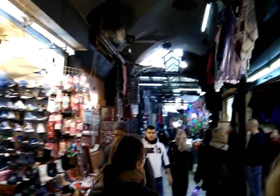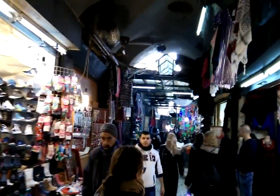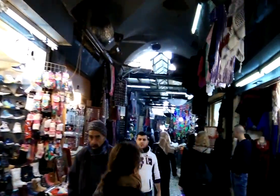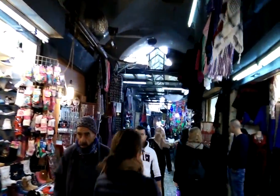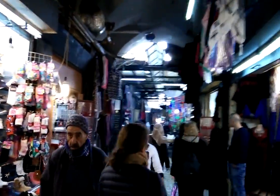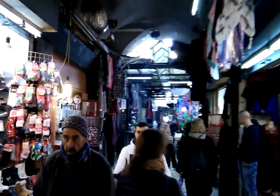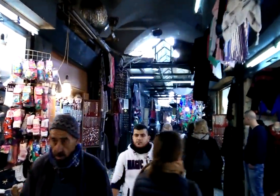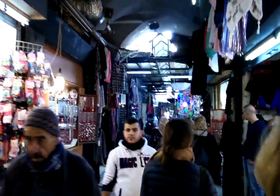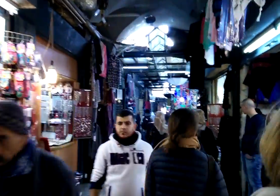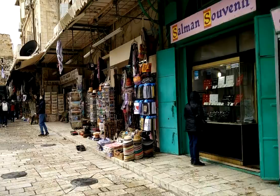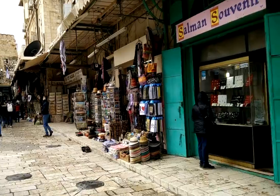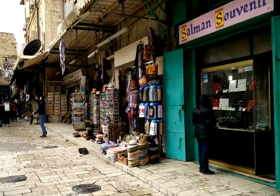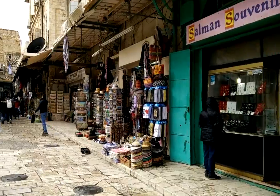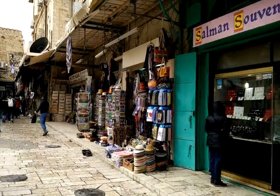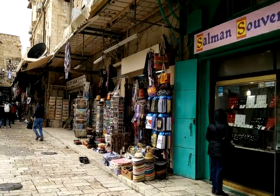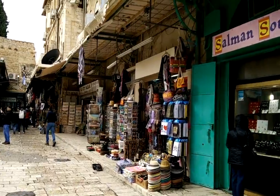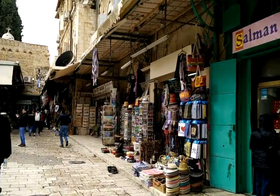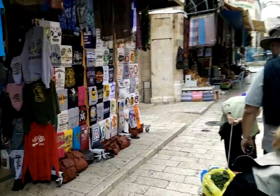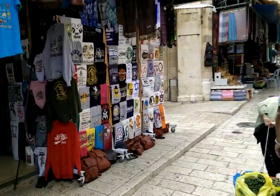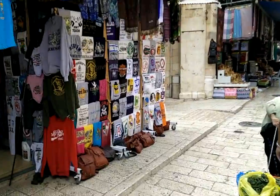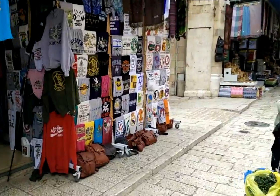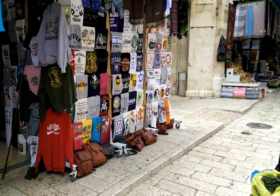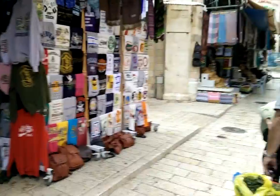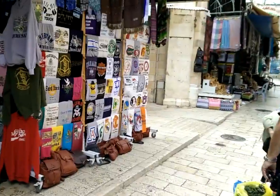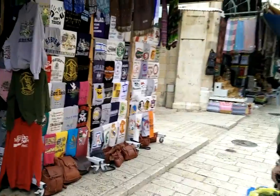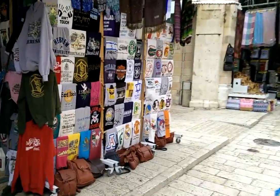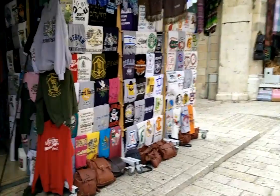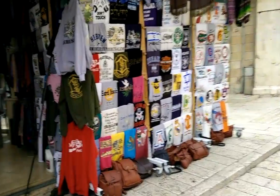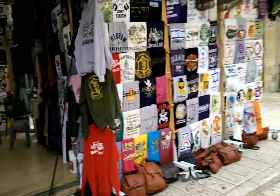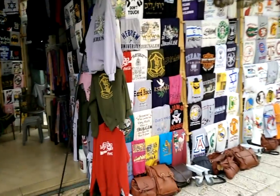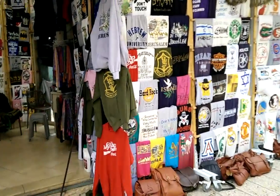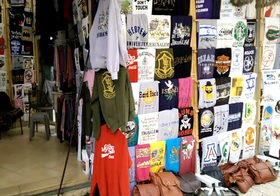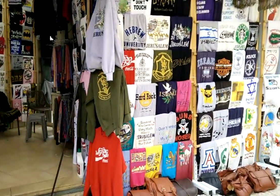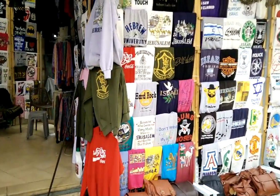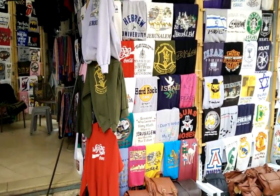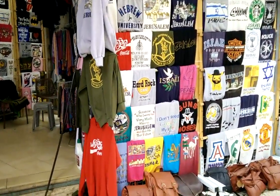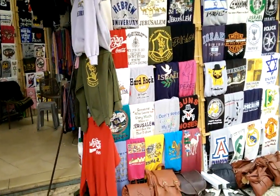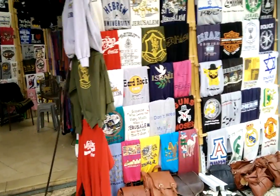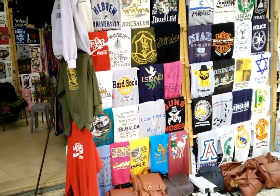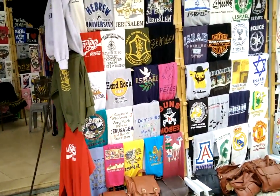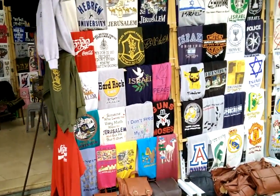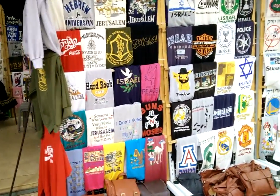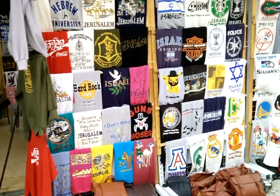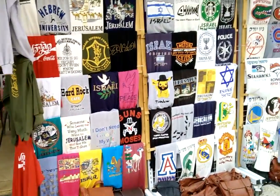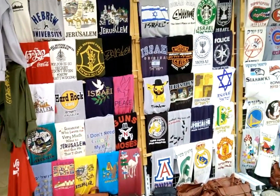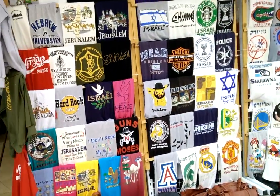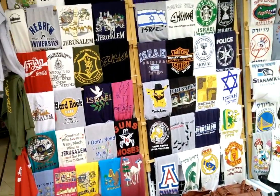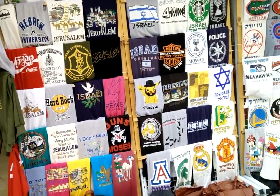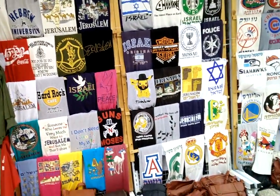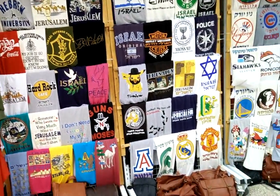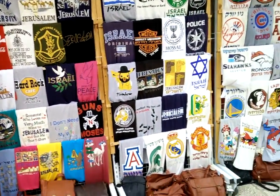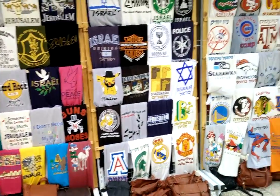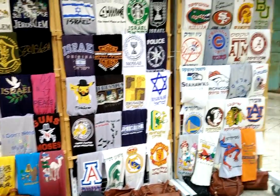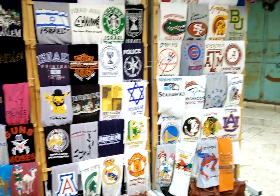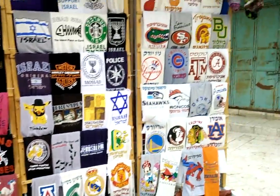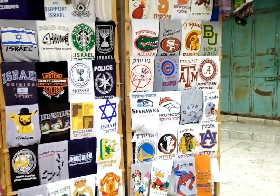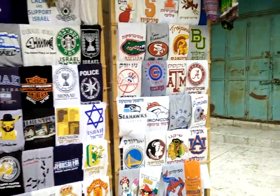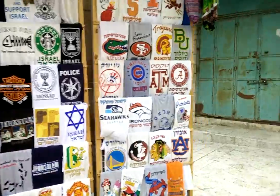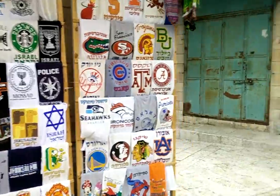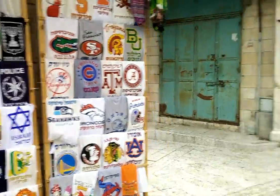These are the streets covered over now for tourist reasons, for shopkeepers' reasons. Sales